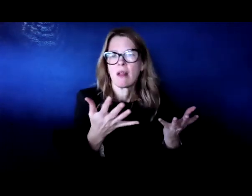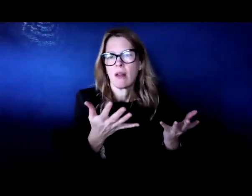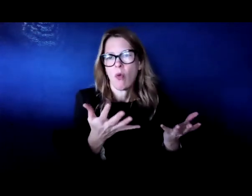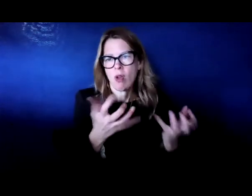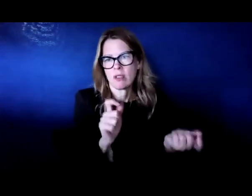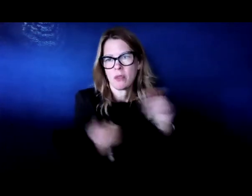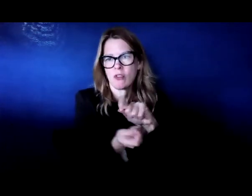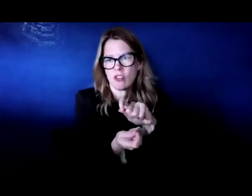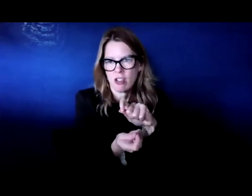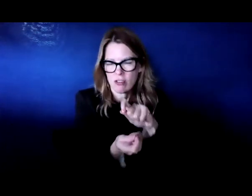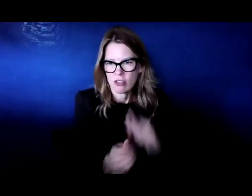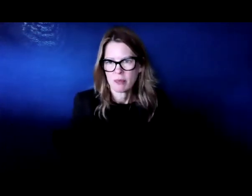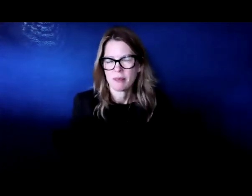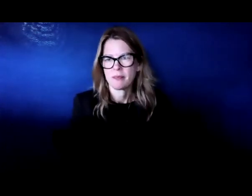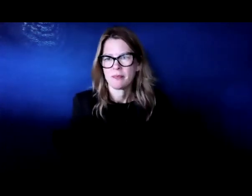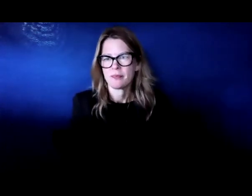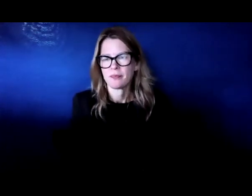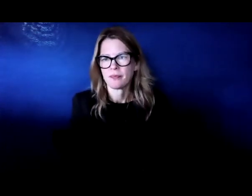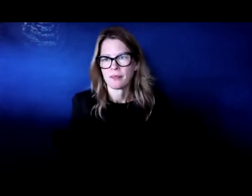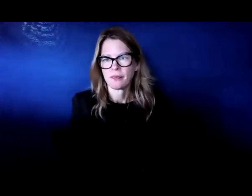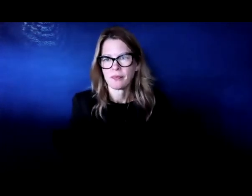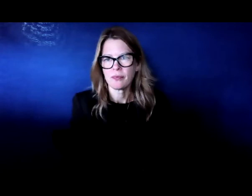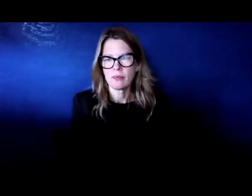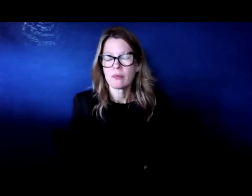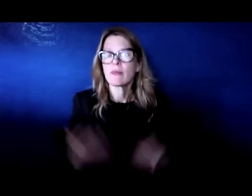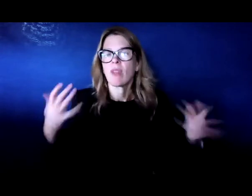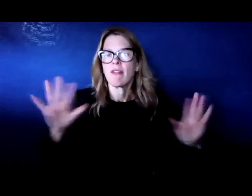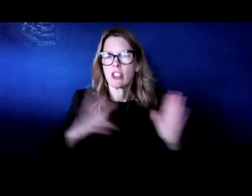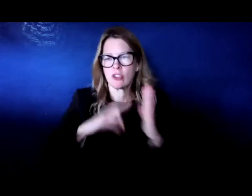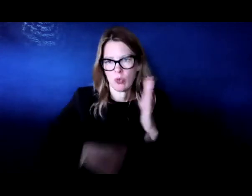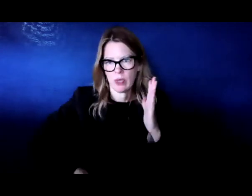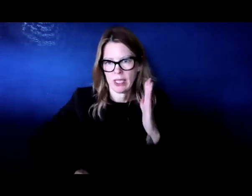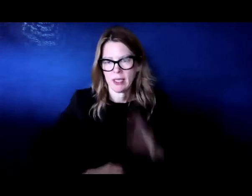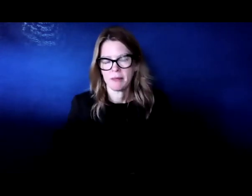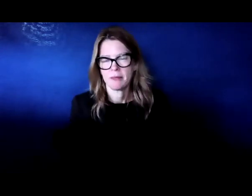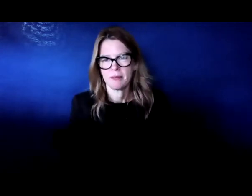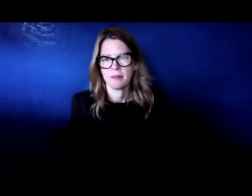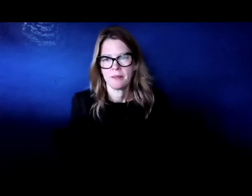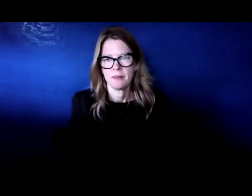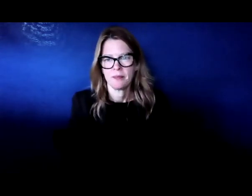Here ends the reading.